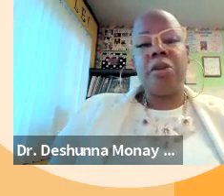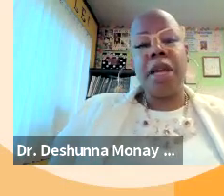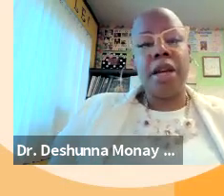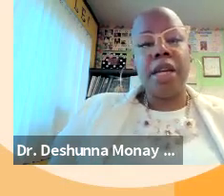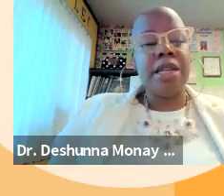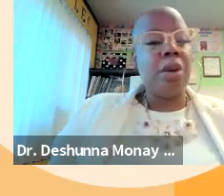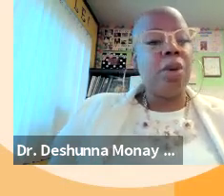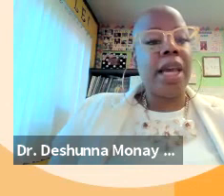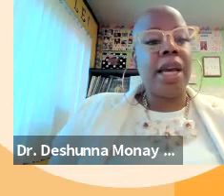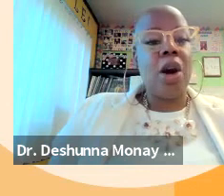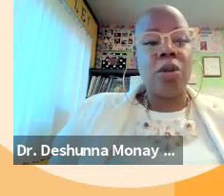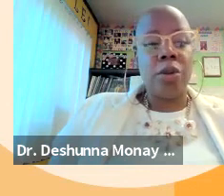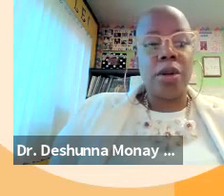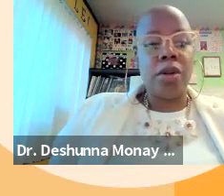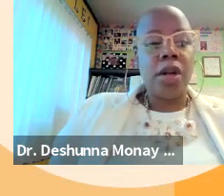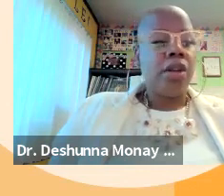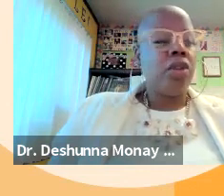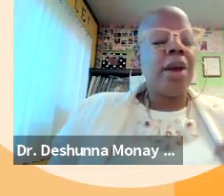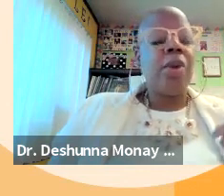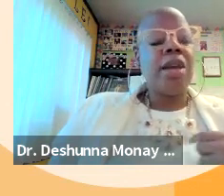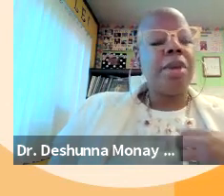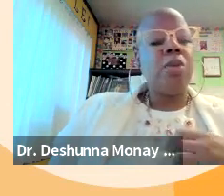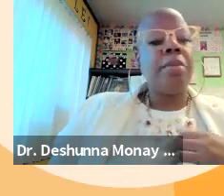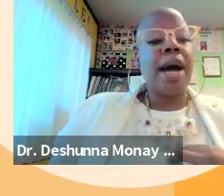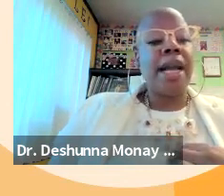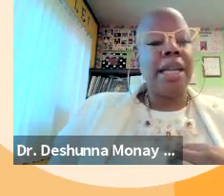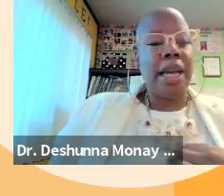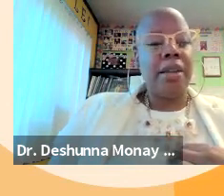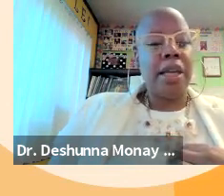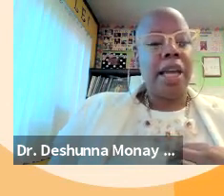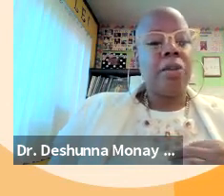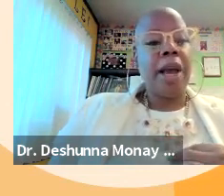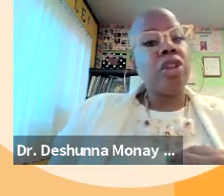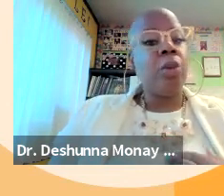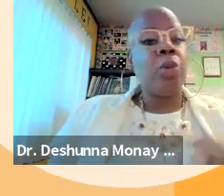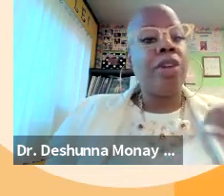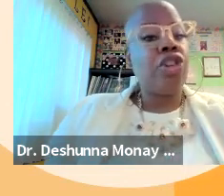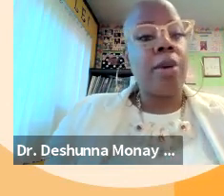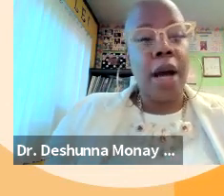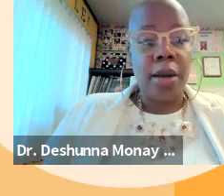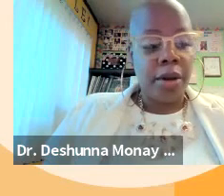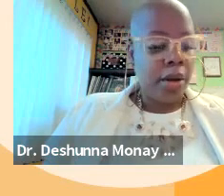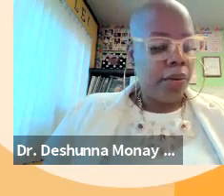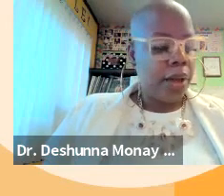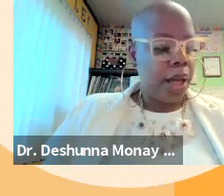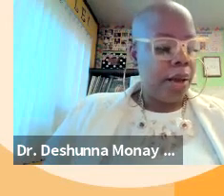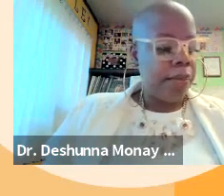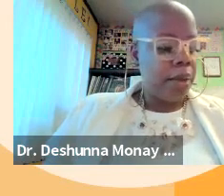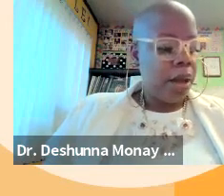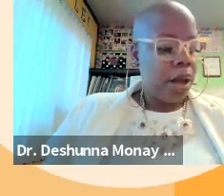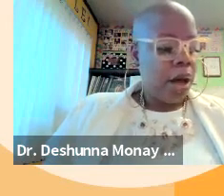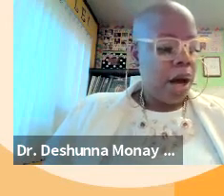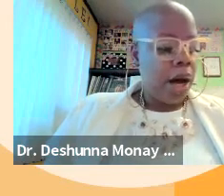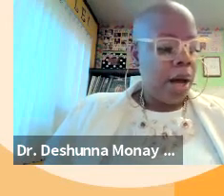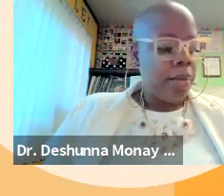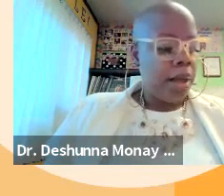individuals experience and what they go through, so that we can be reminded, especially when we show up for them,